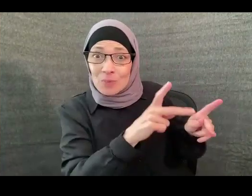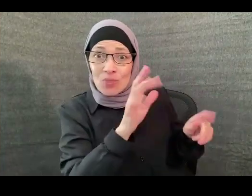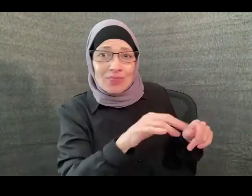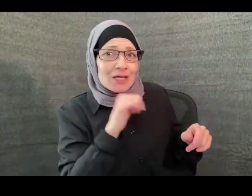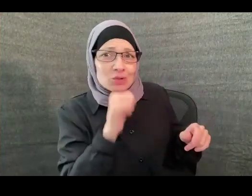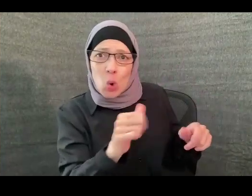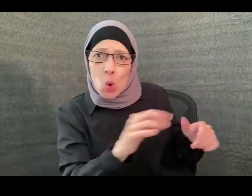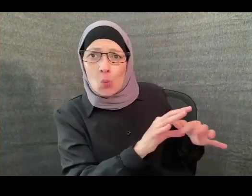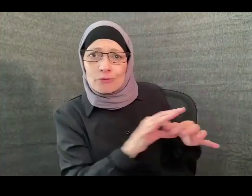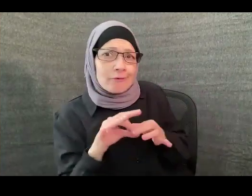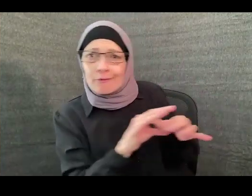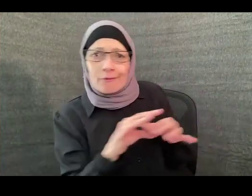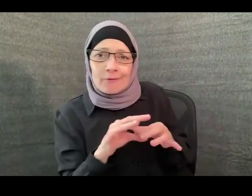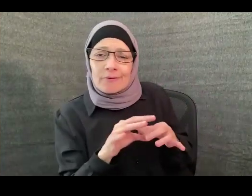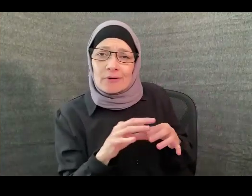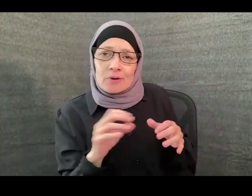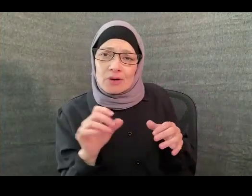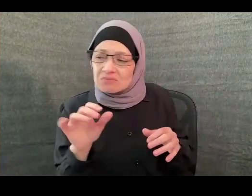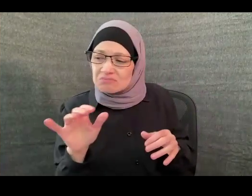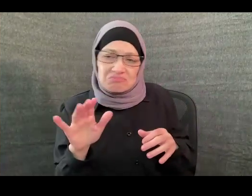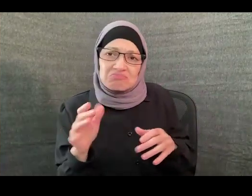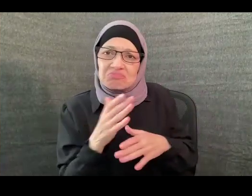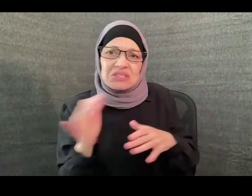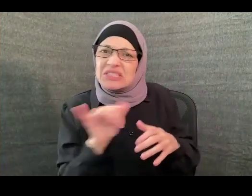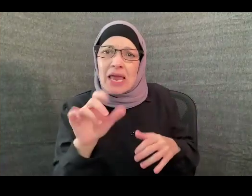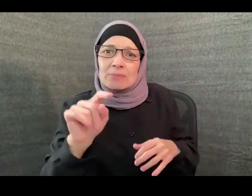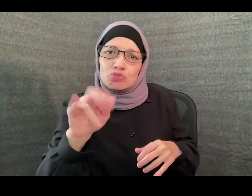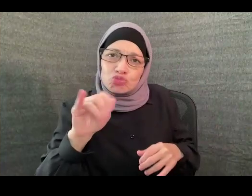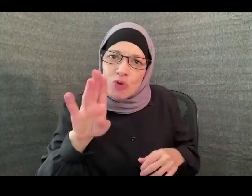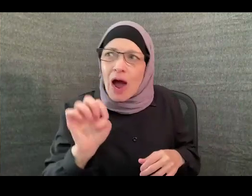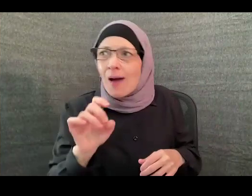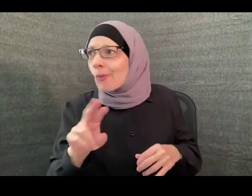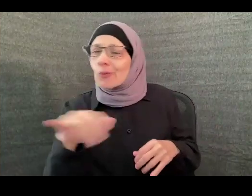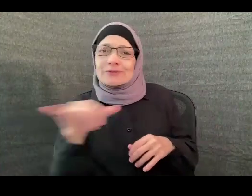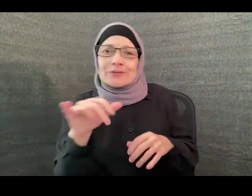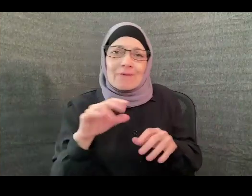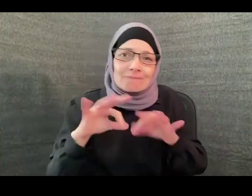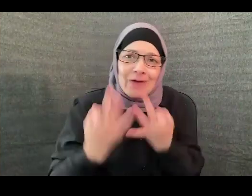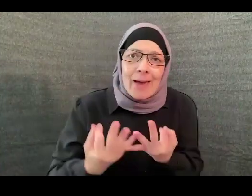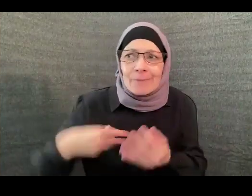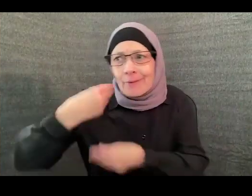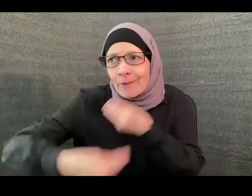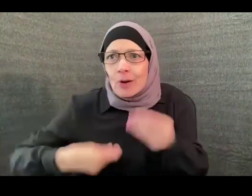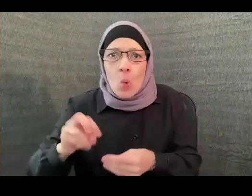tribal belonging or national origin or descendancy or even faith.